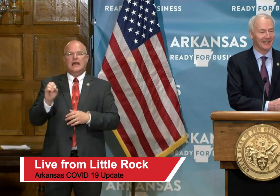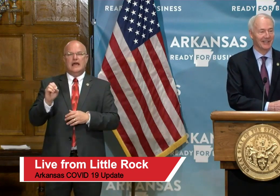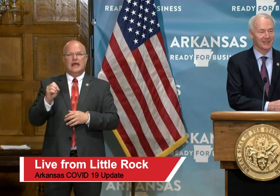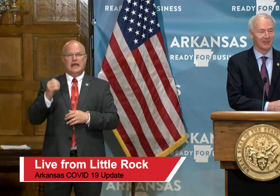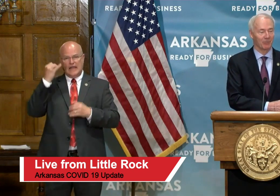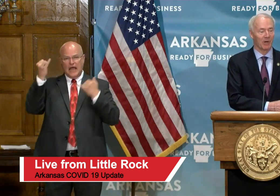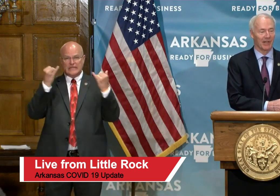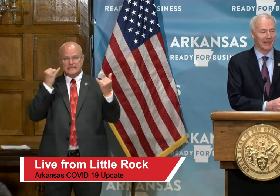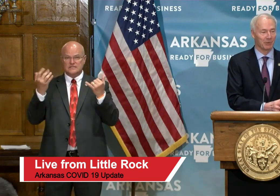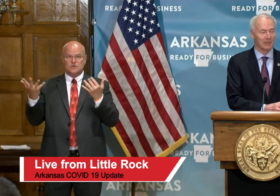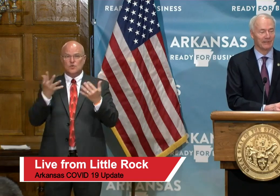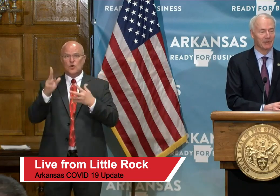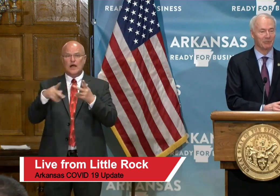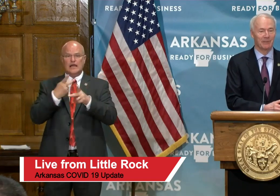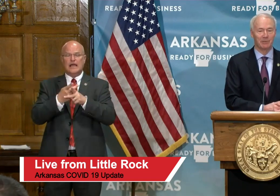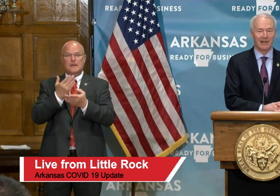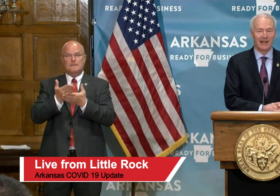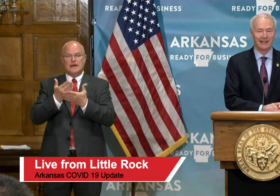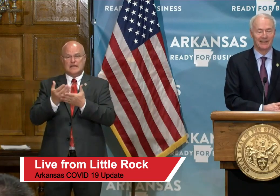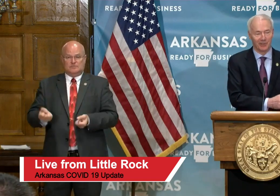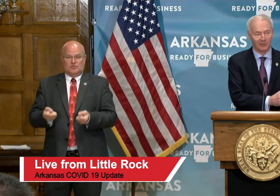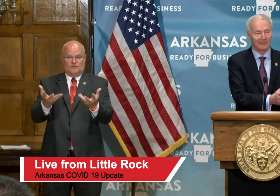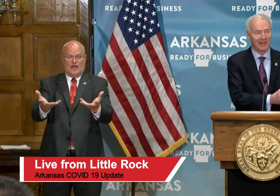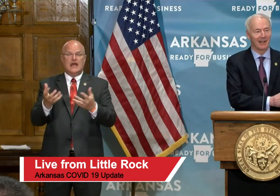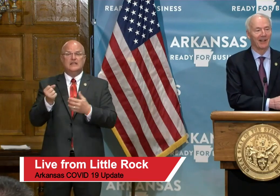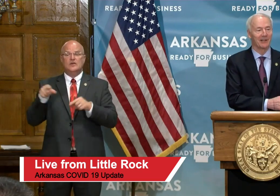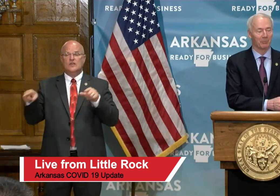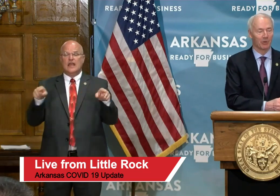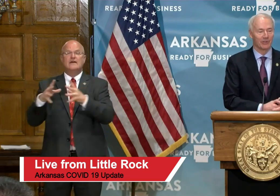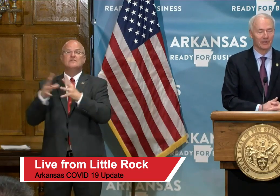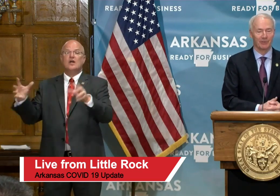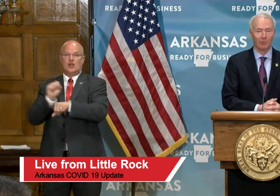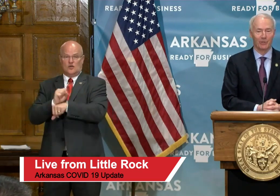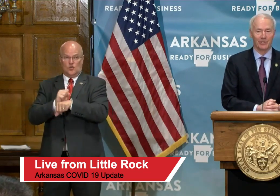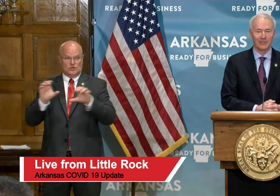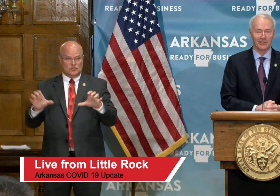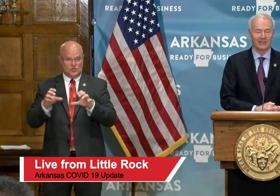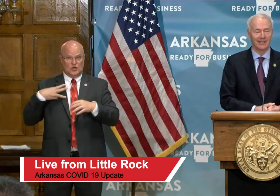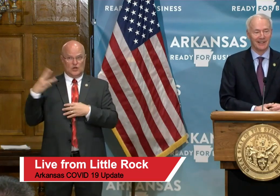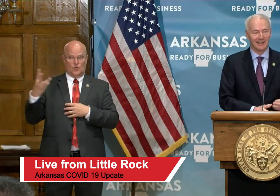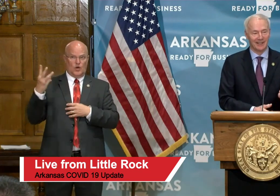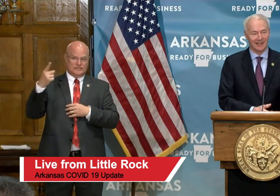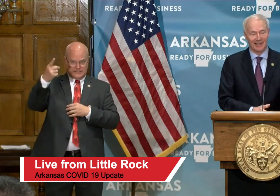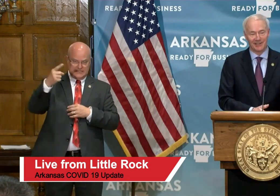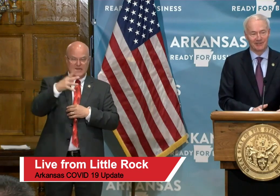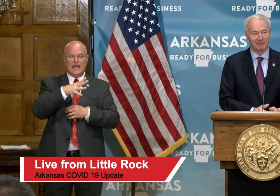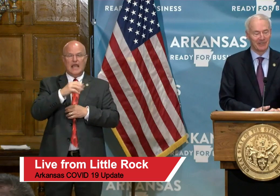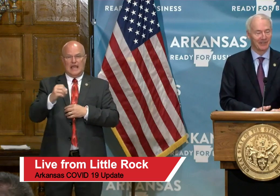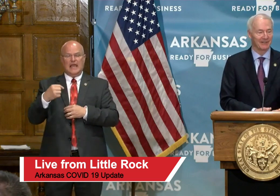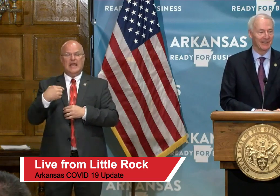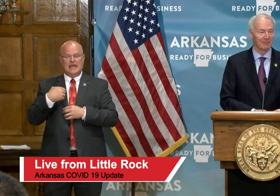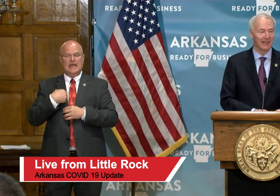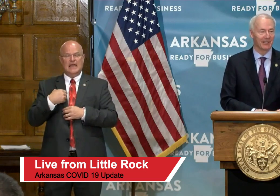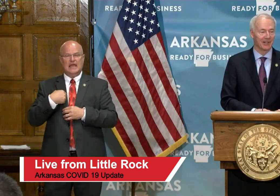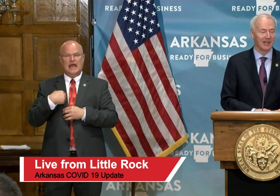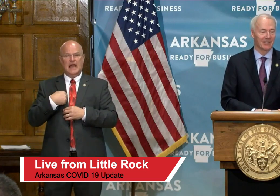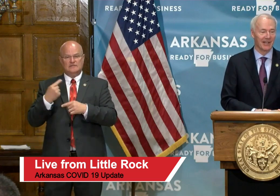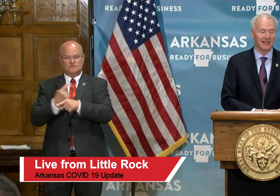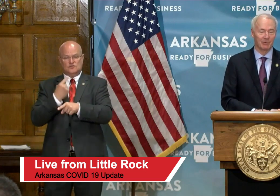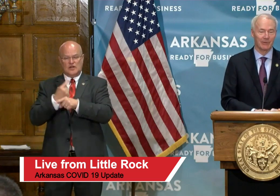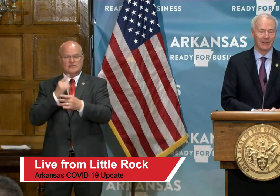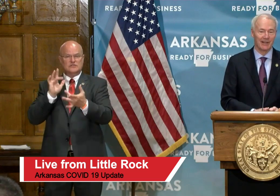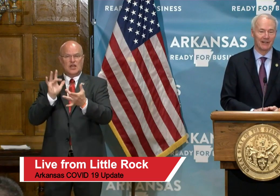and ideas on what kind of relief should be provided. So they've got a lot of work to do in Washington. I've been in